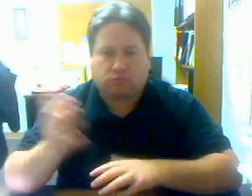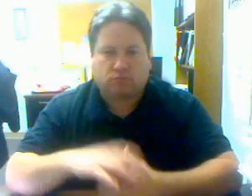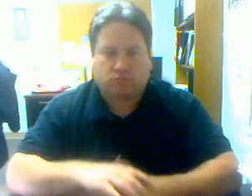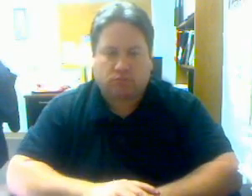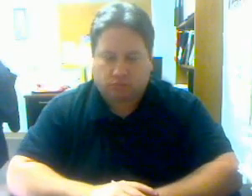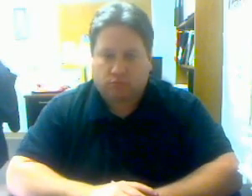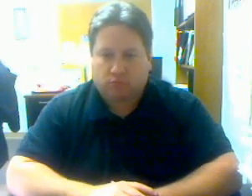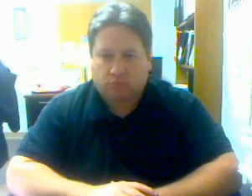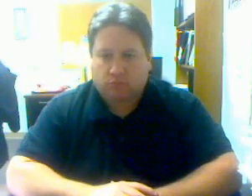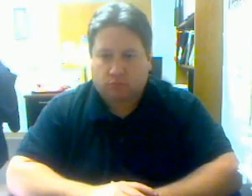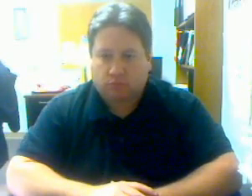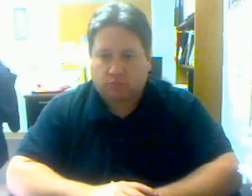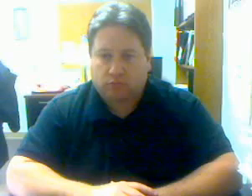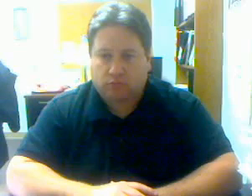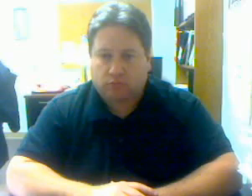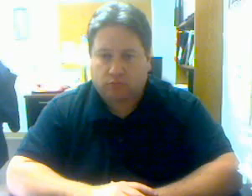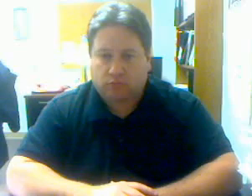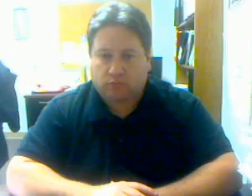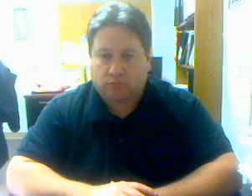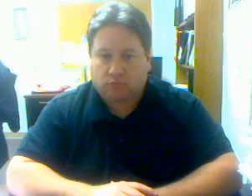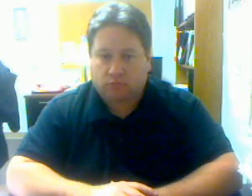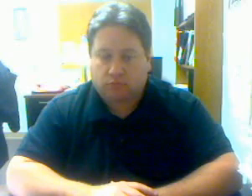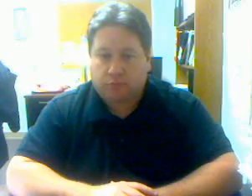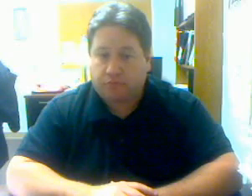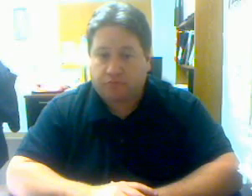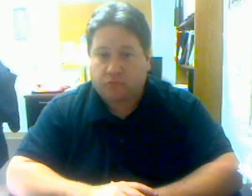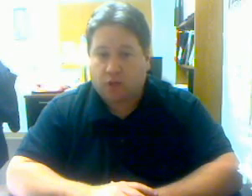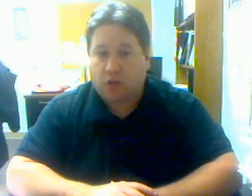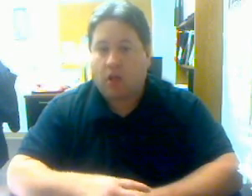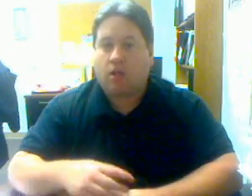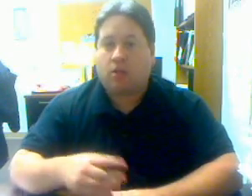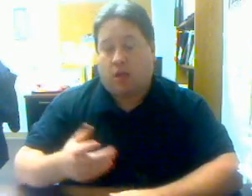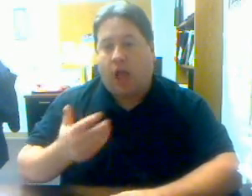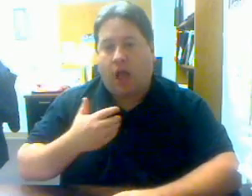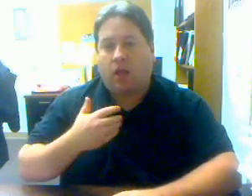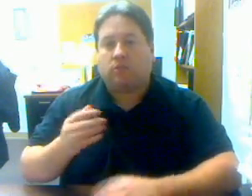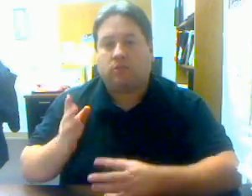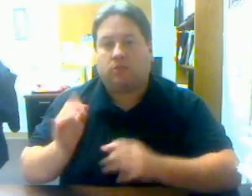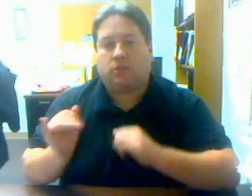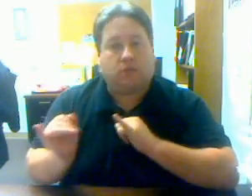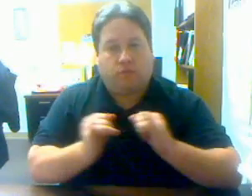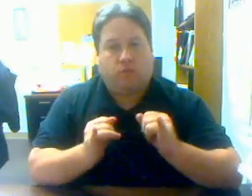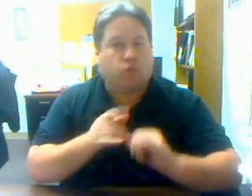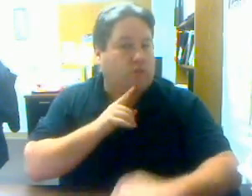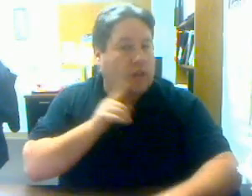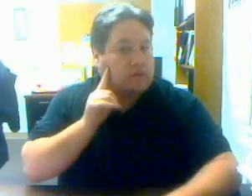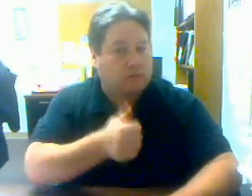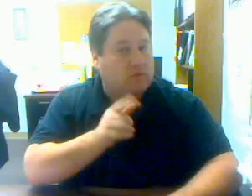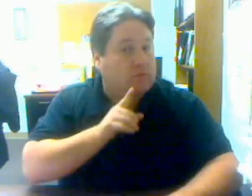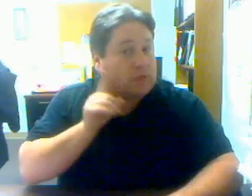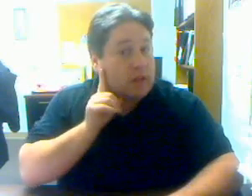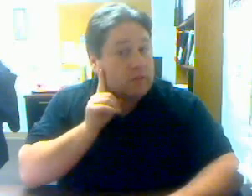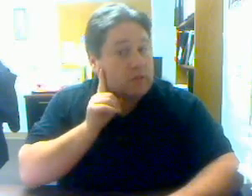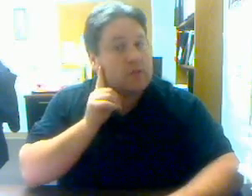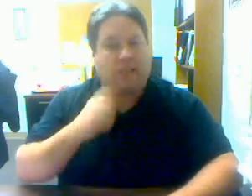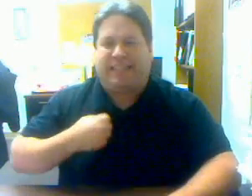way. You can imagine you have individuals who are deaf and staff who are hearing who can't sign. Okay, so